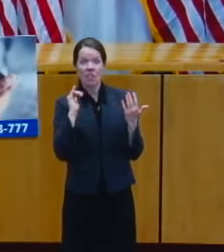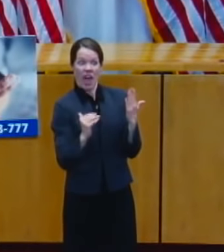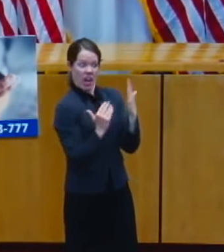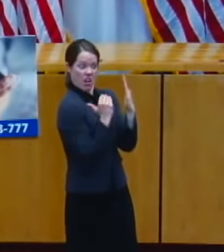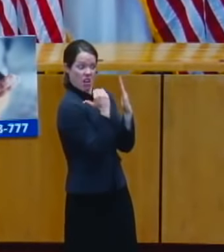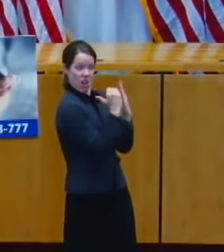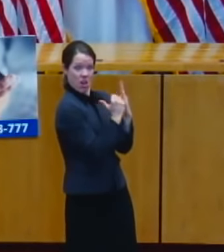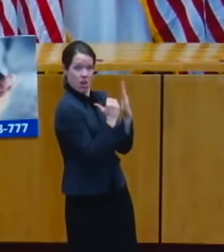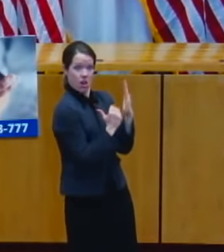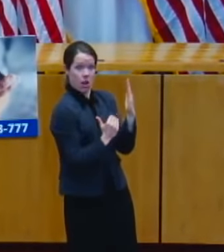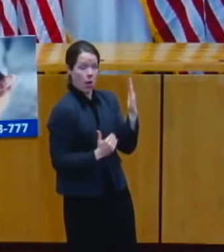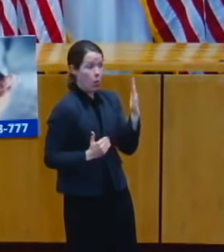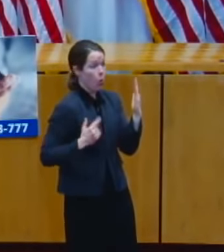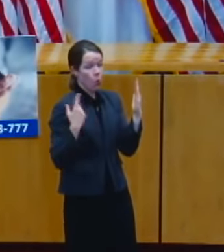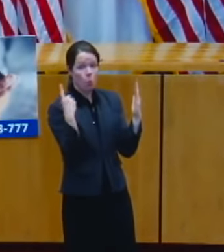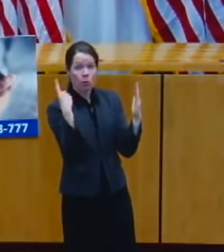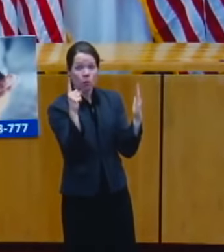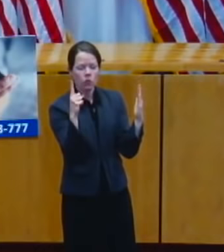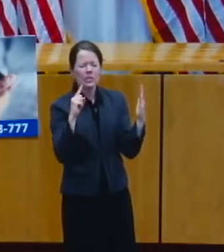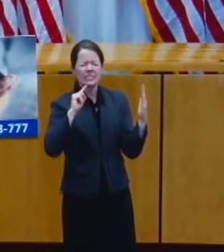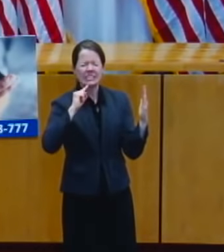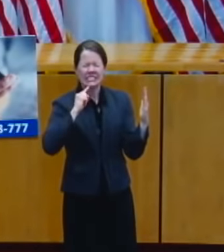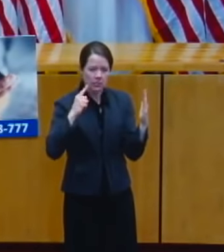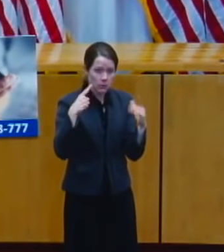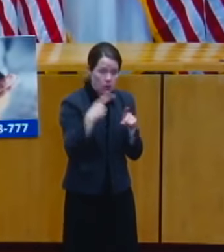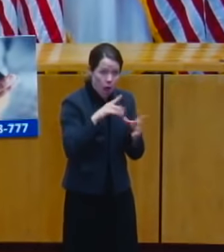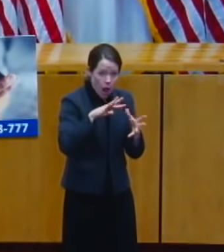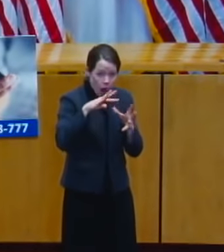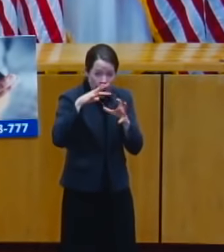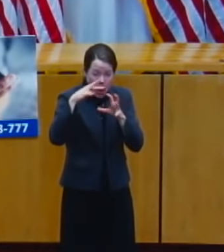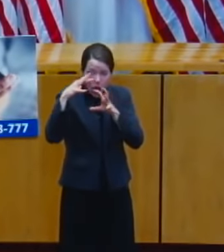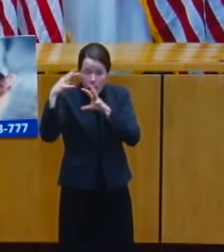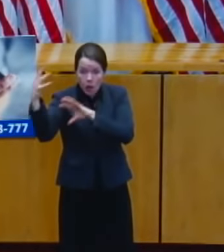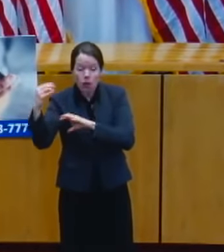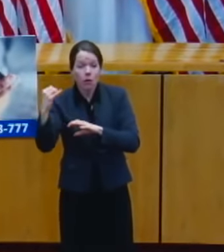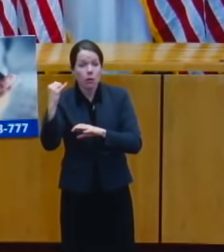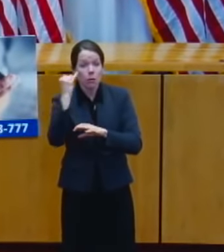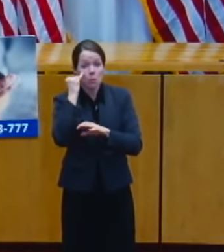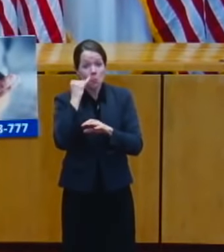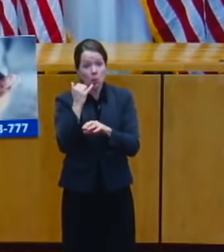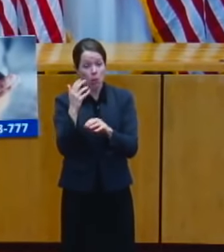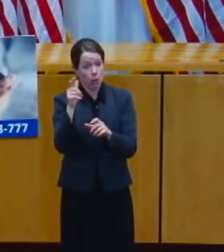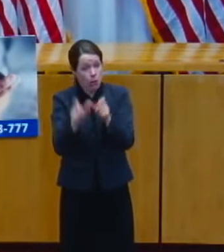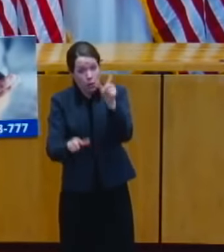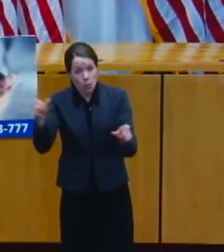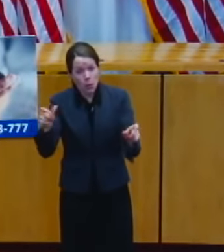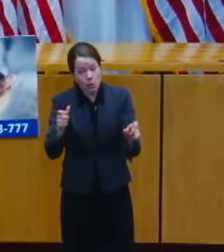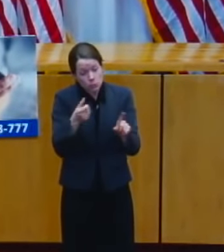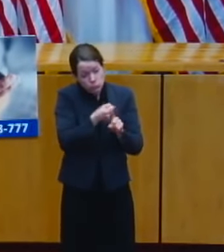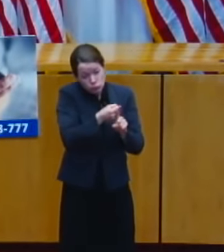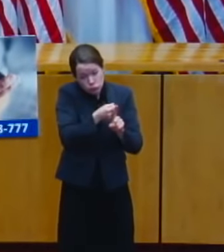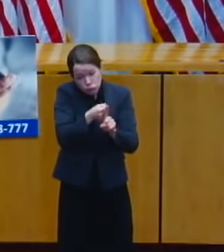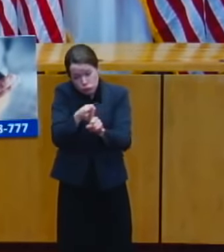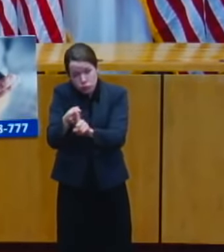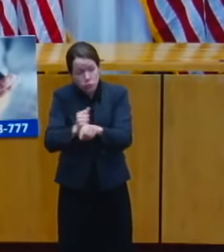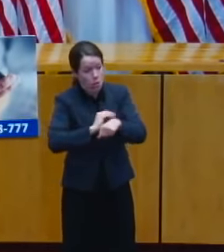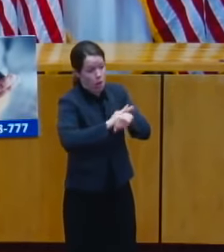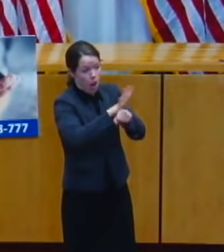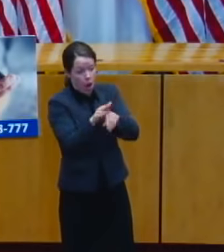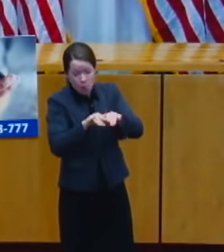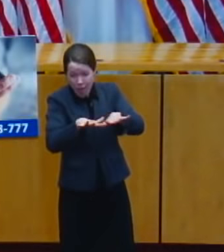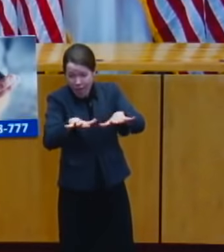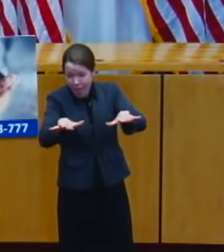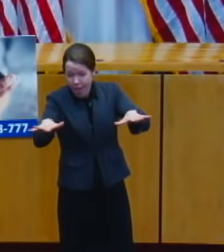disaster situations, and of course, we're doing everything in our power to prevent these situations from occurring in the first